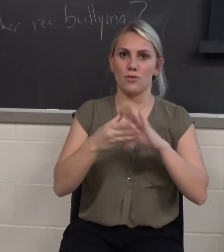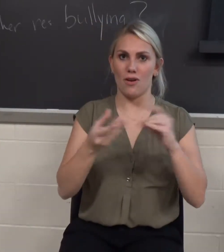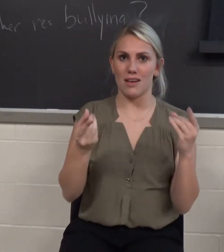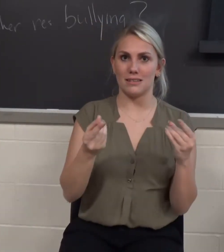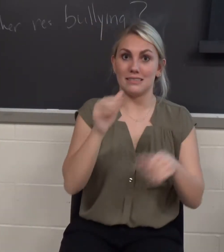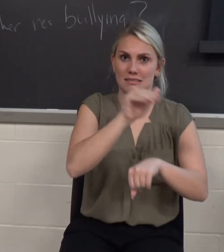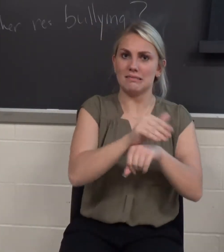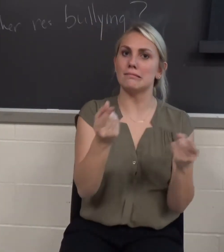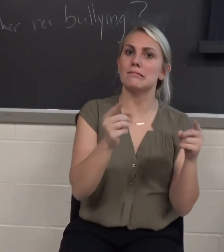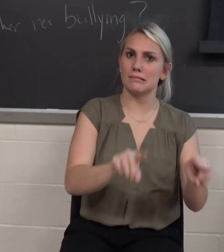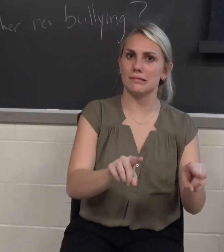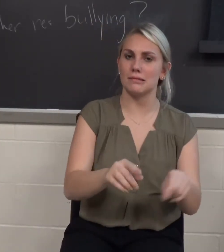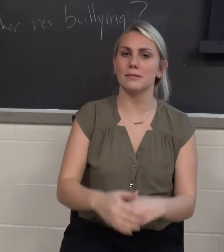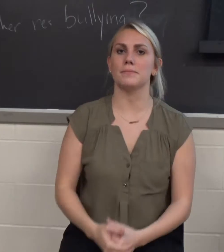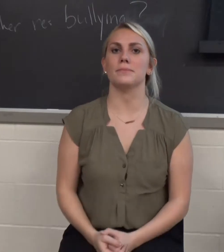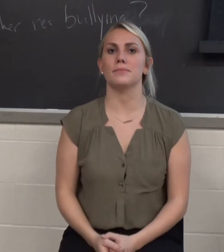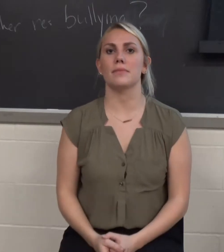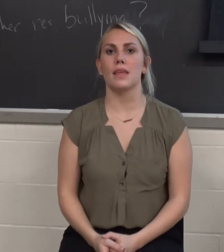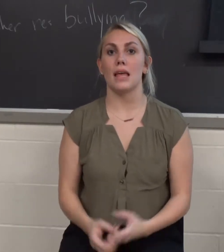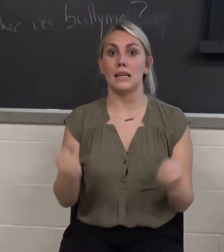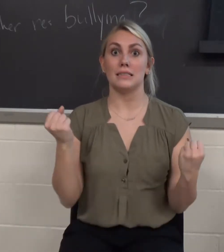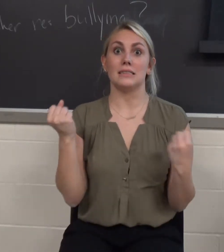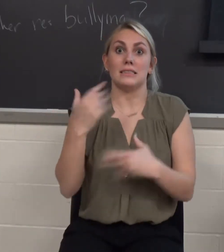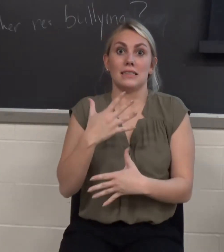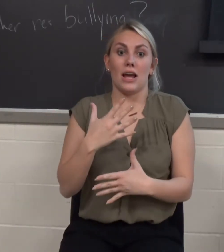Scary things happen during storms.